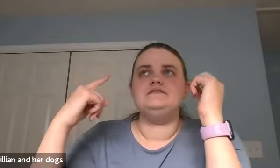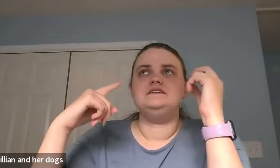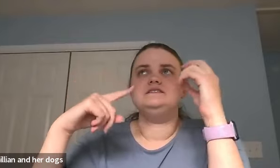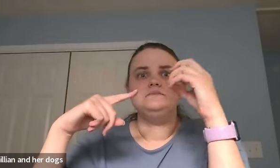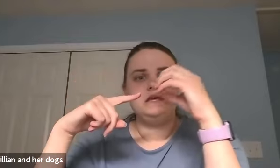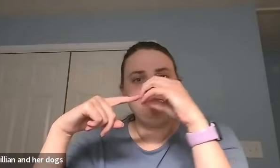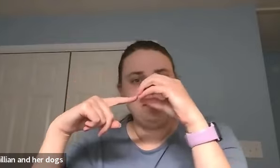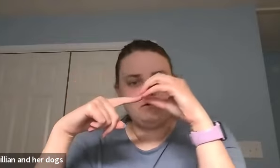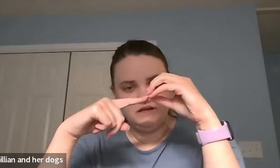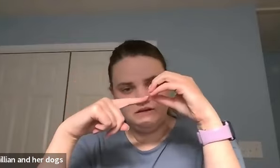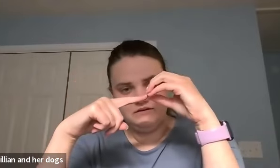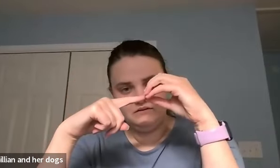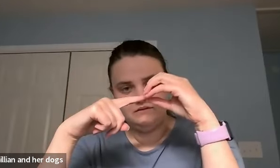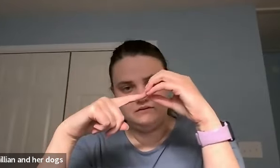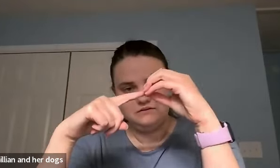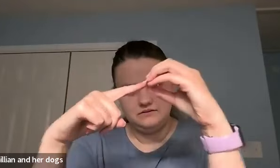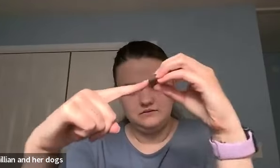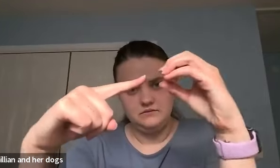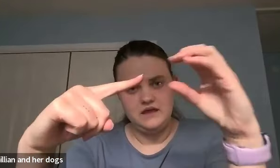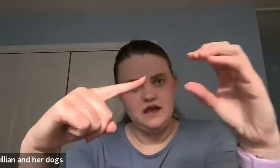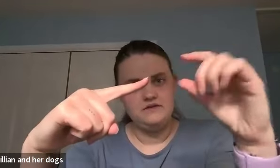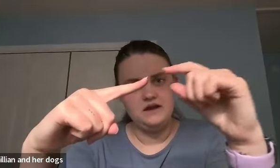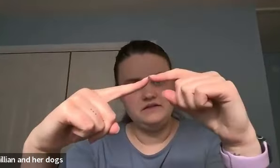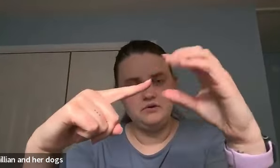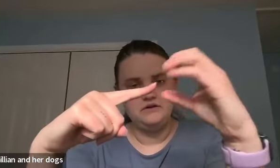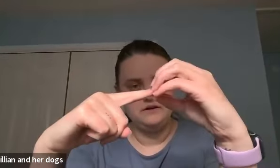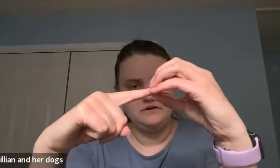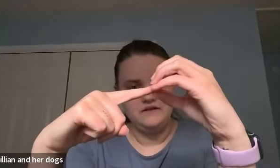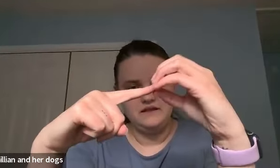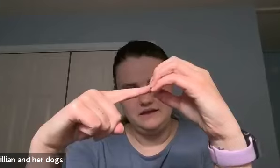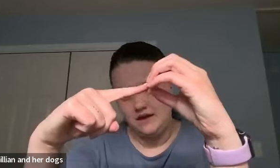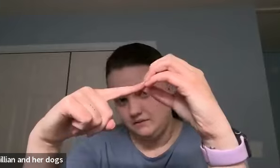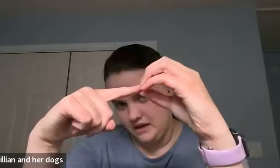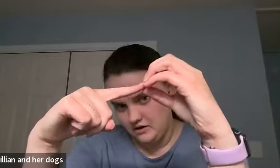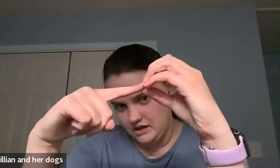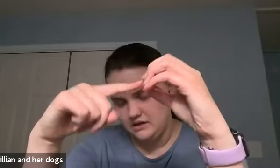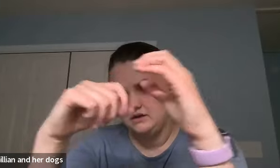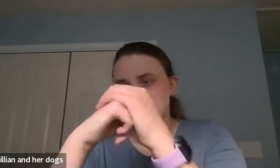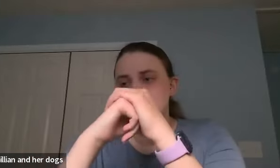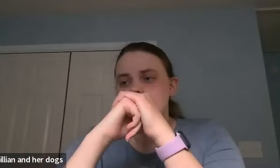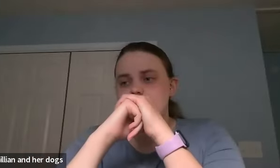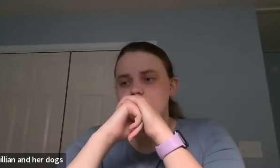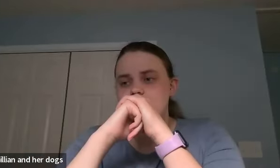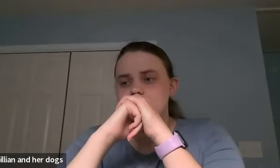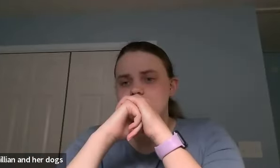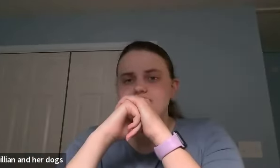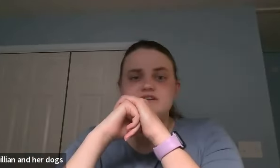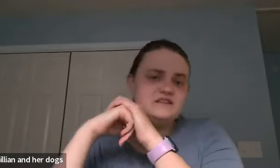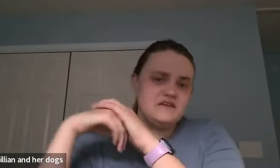seen some say berry, where they have kind of like the pointer finger and then they like, yeah, like berry. I've also seen that the